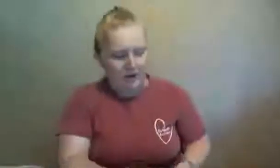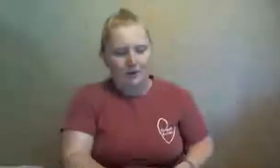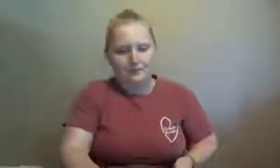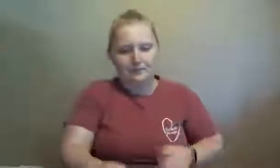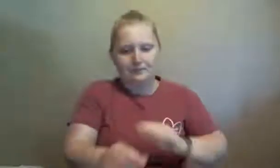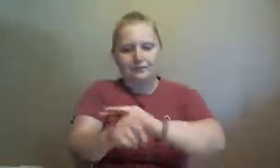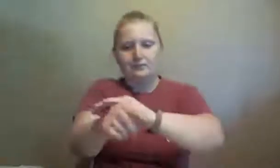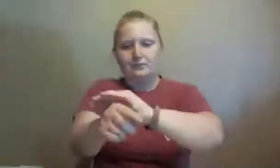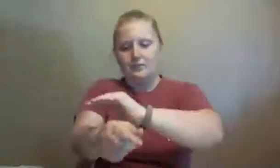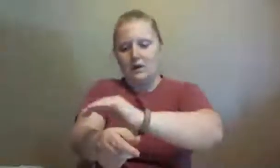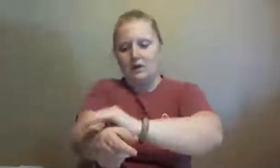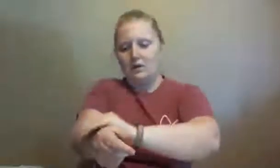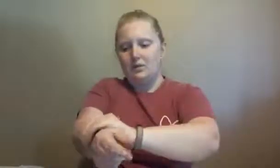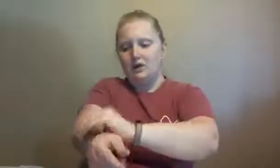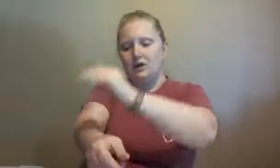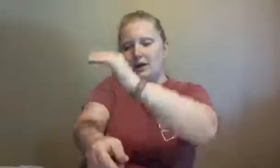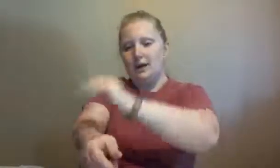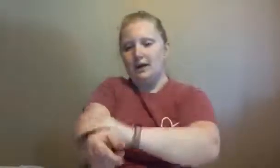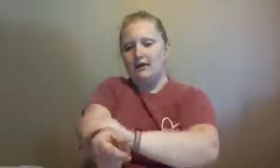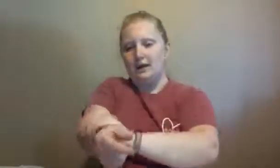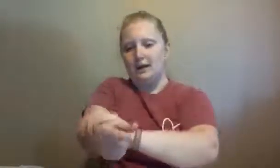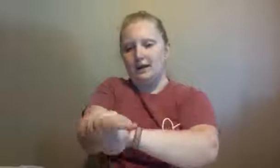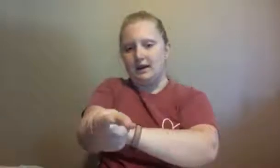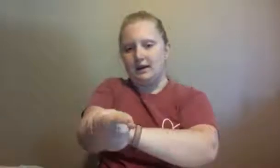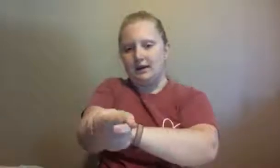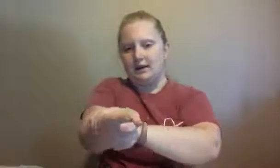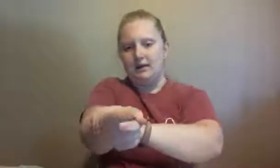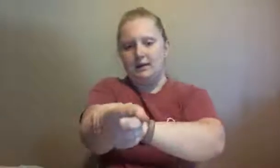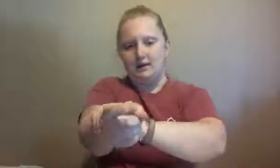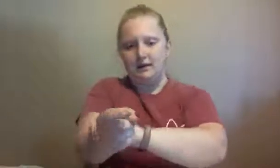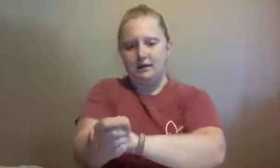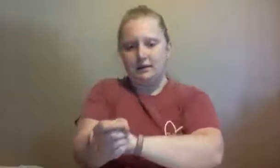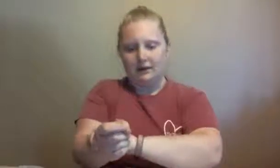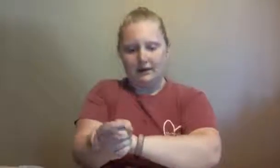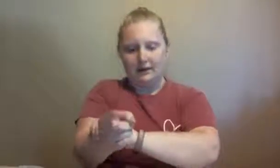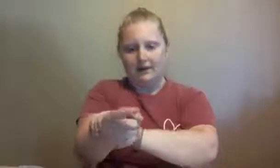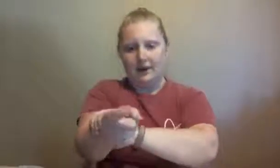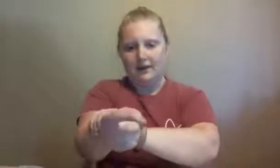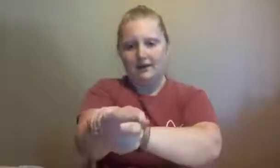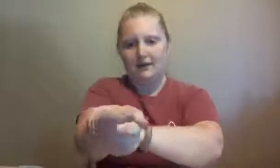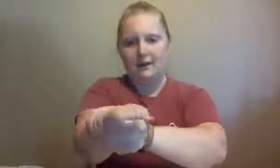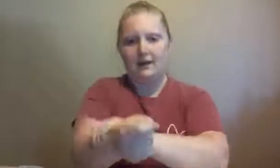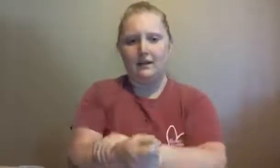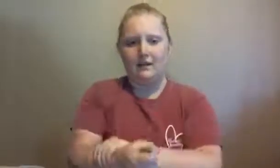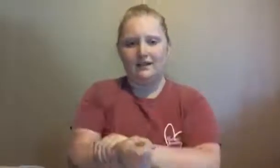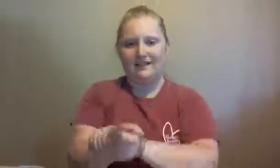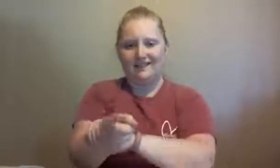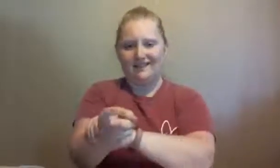So you put your hand right here and you go like that.